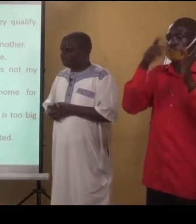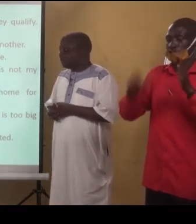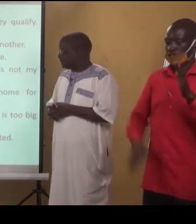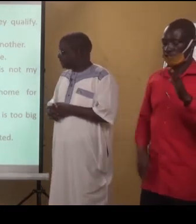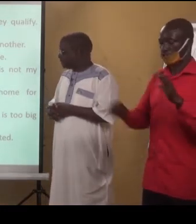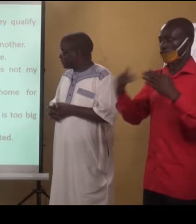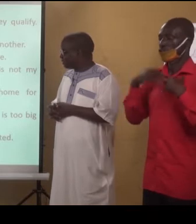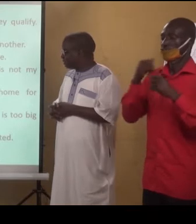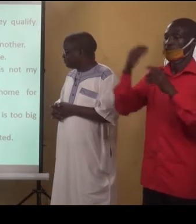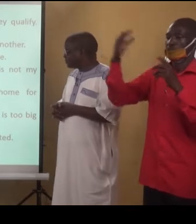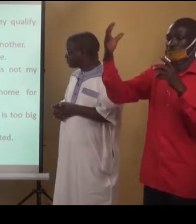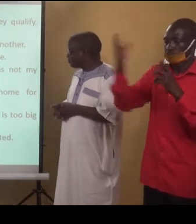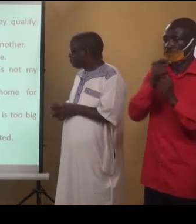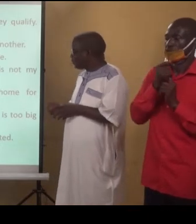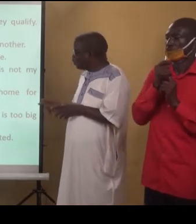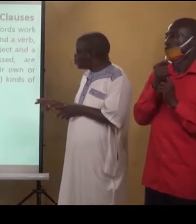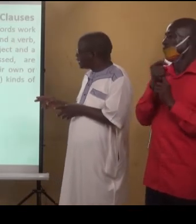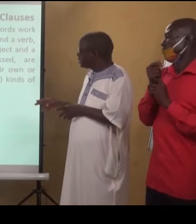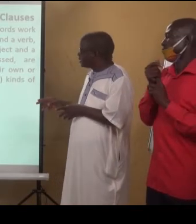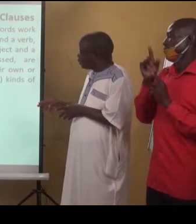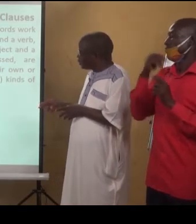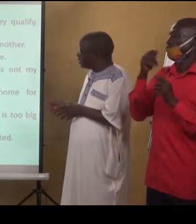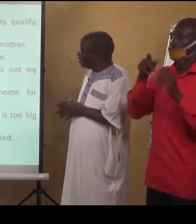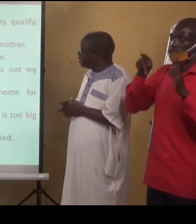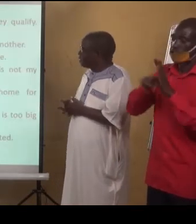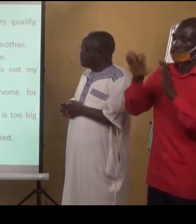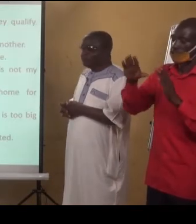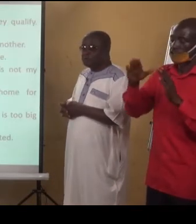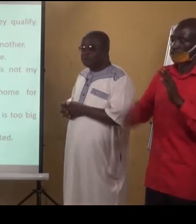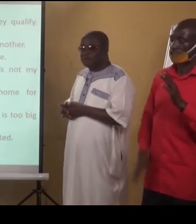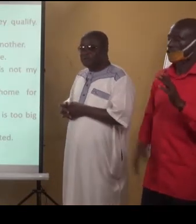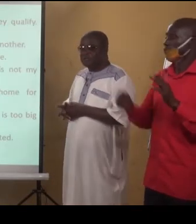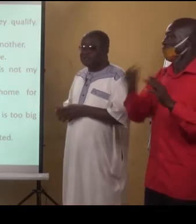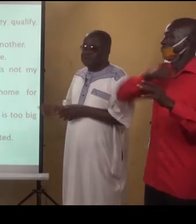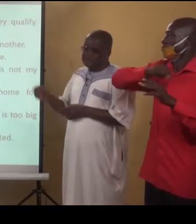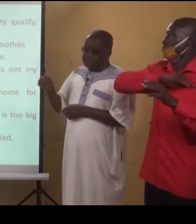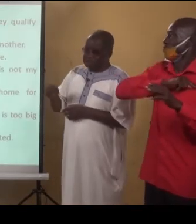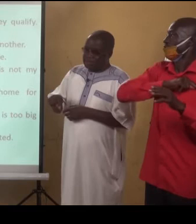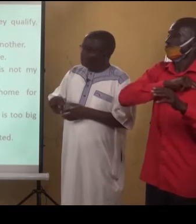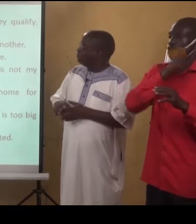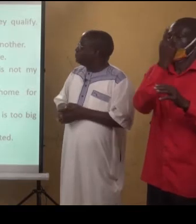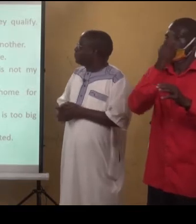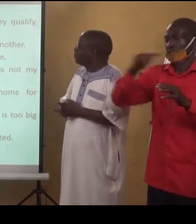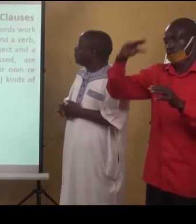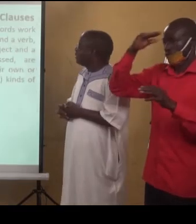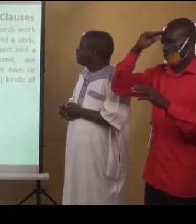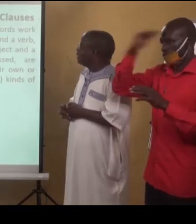been arrested. Who kicked the dog qualifies the man.